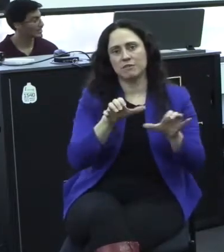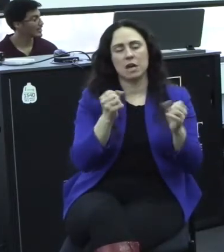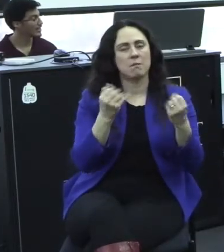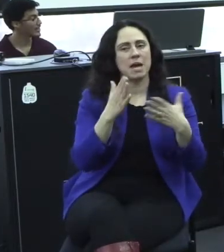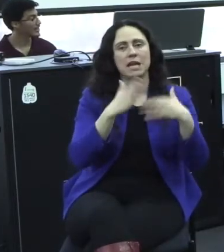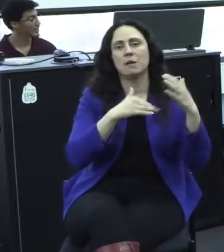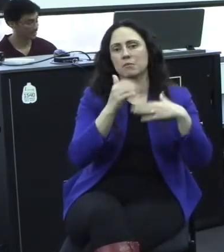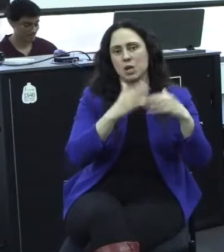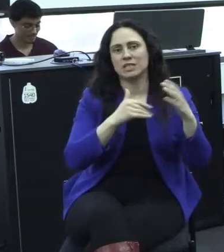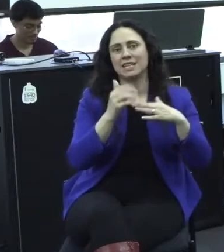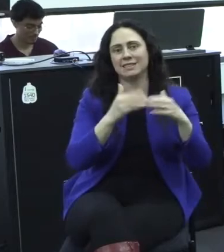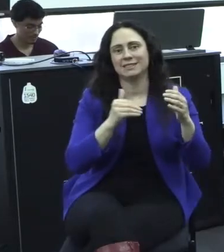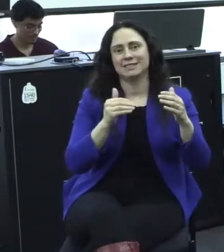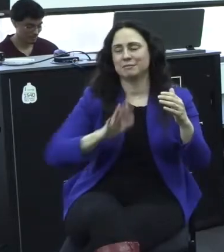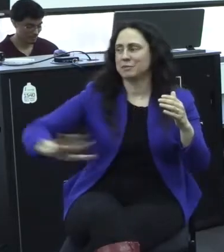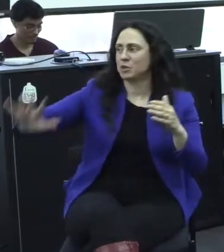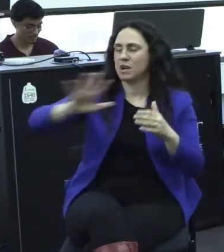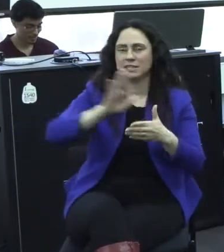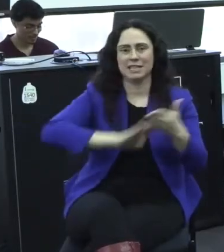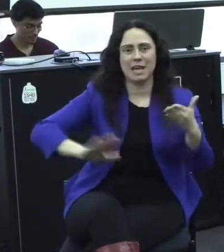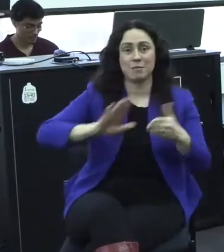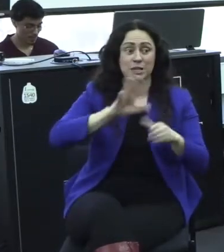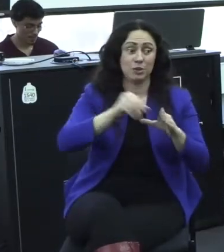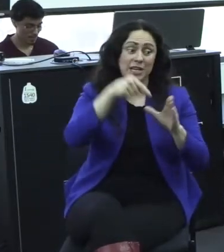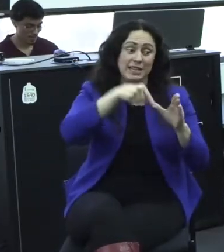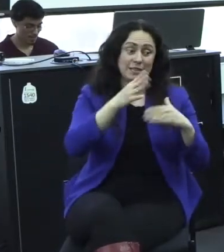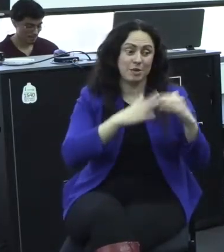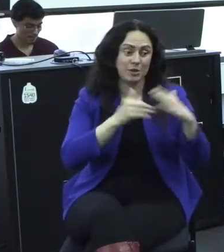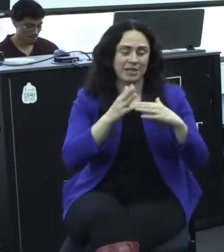buildings across this campus, including this building.